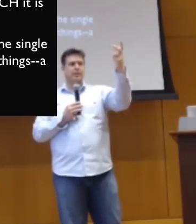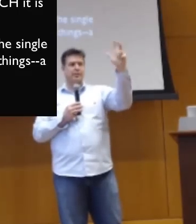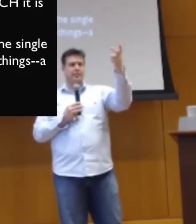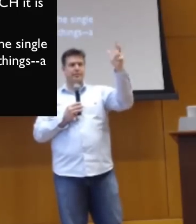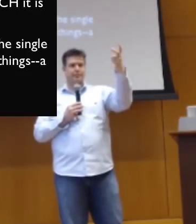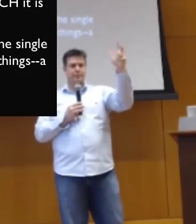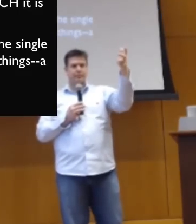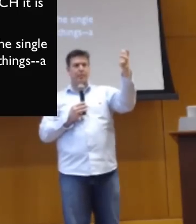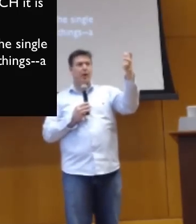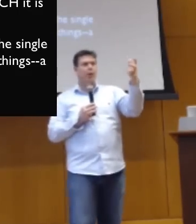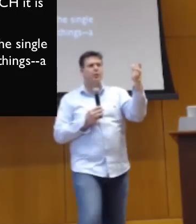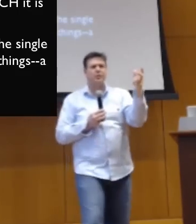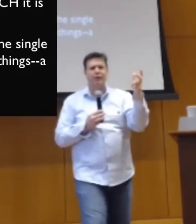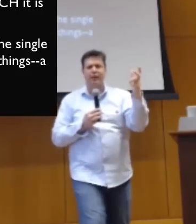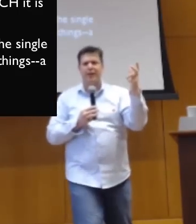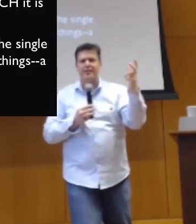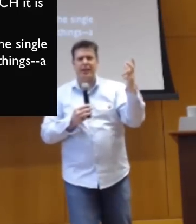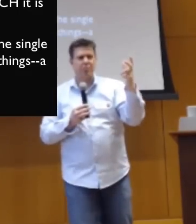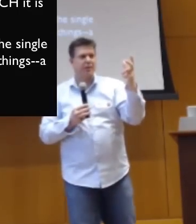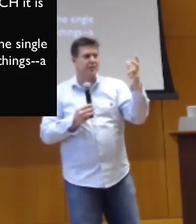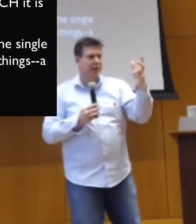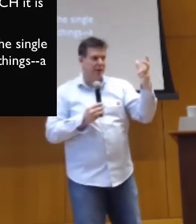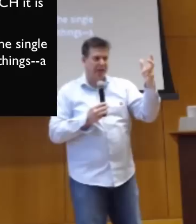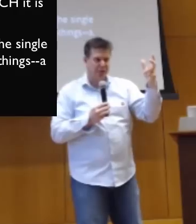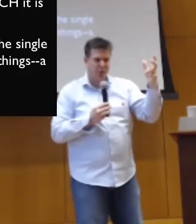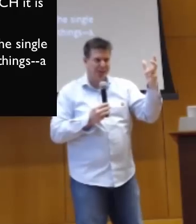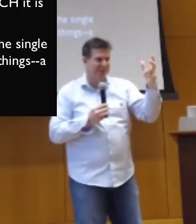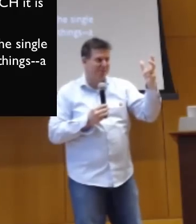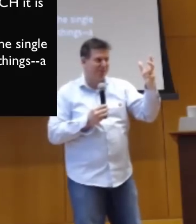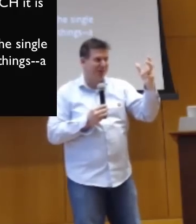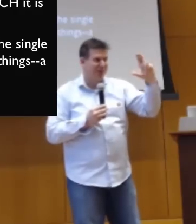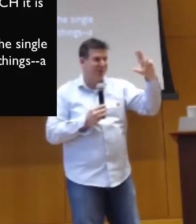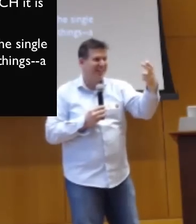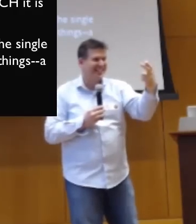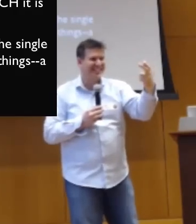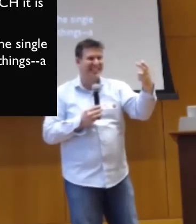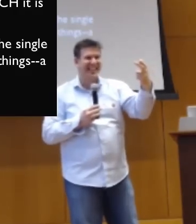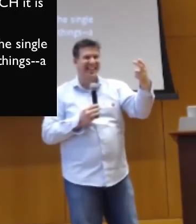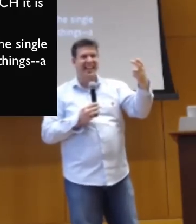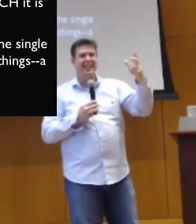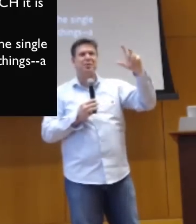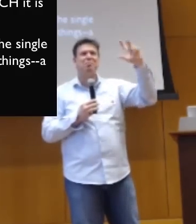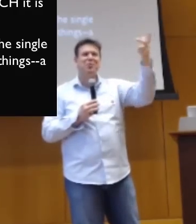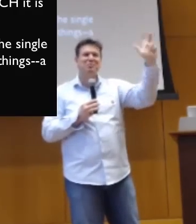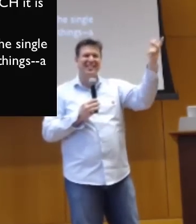this. Which I find fascinating because it's actually quite similar to this. It's a movement